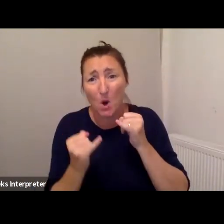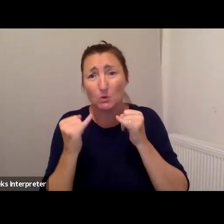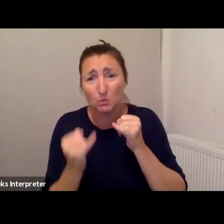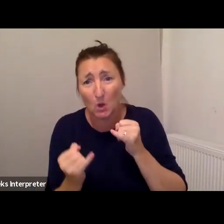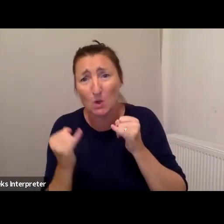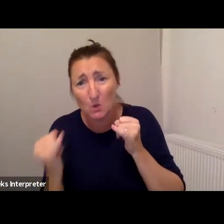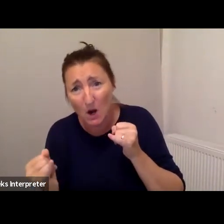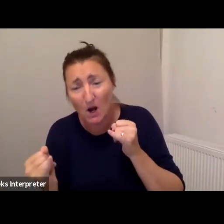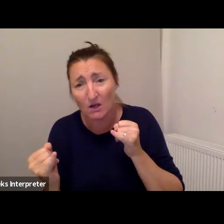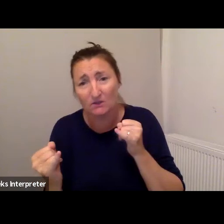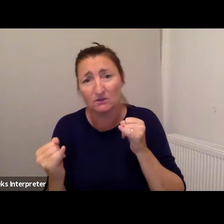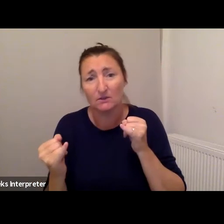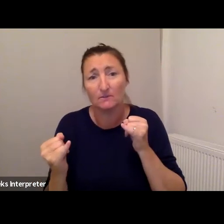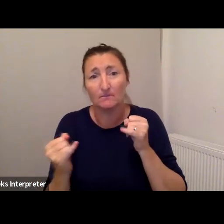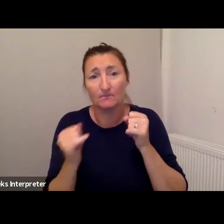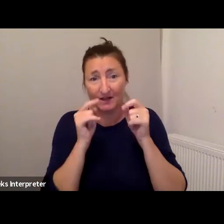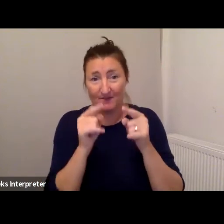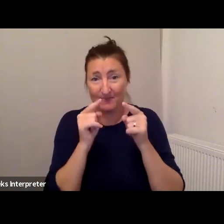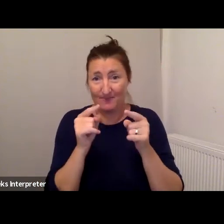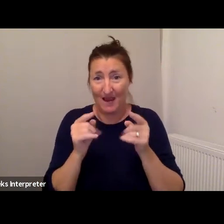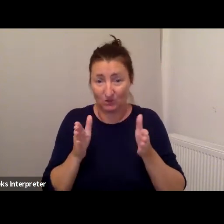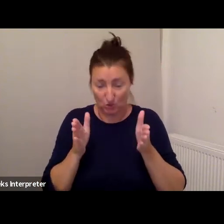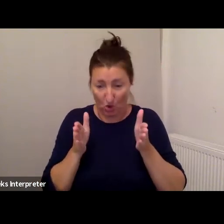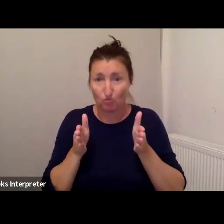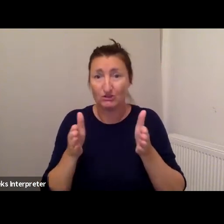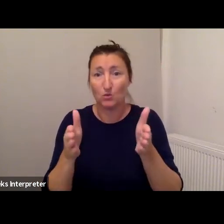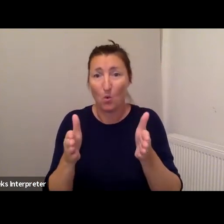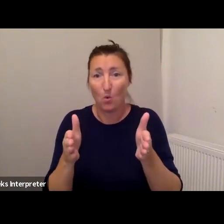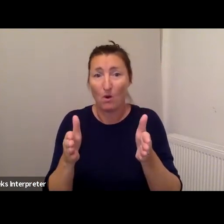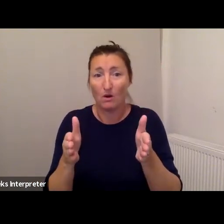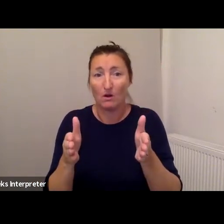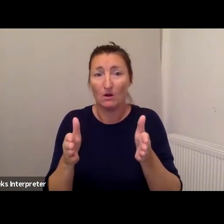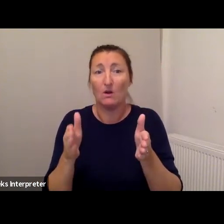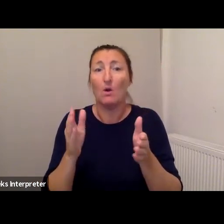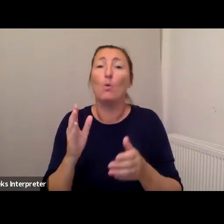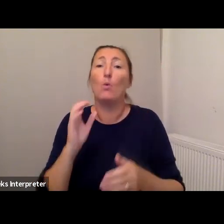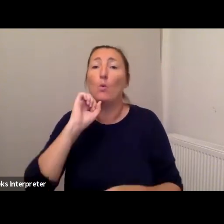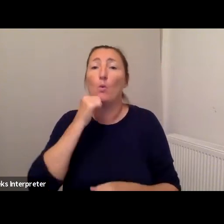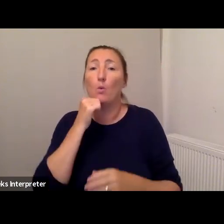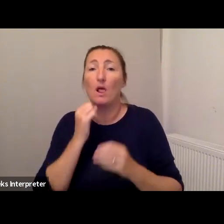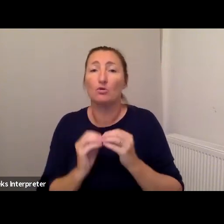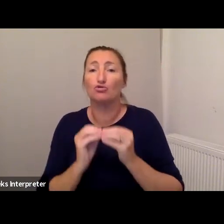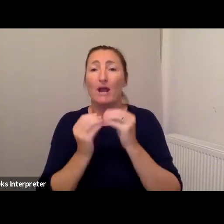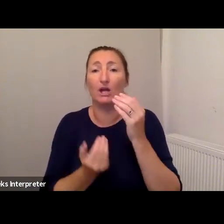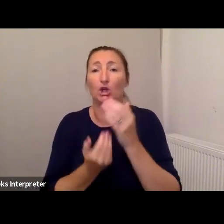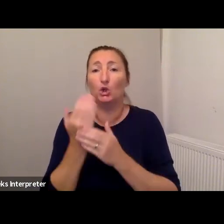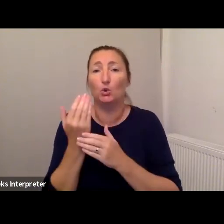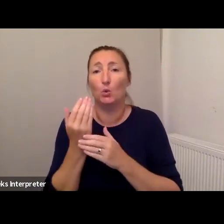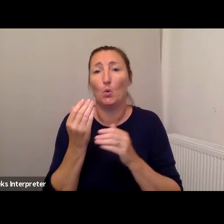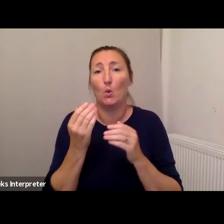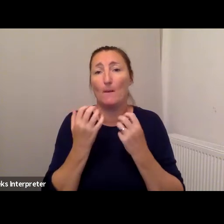This is the corridor that we will be constructing a new public transport system